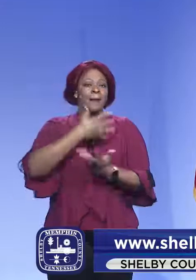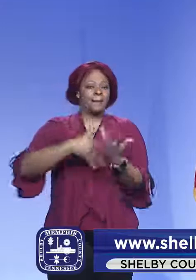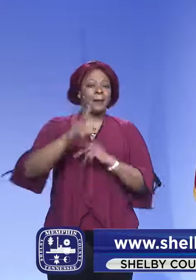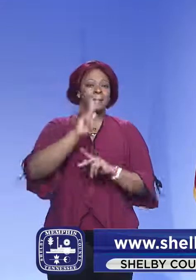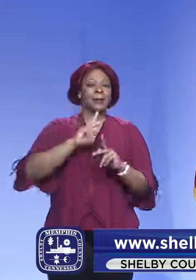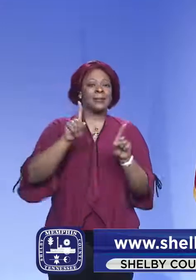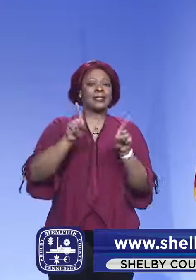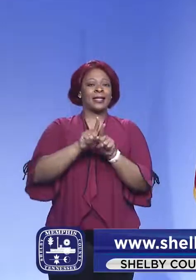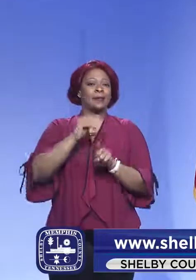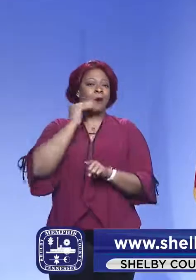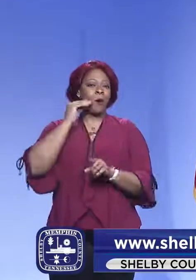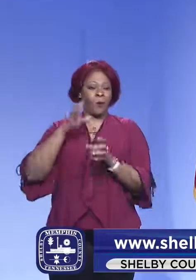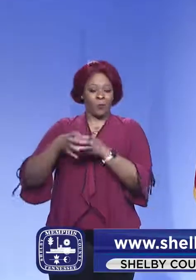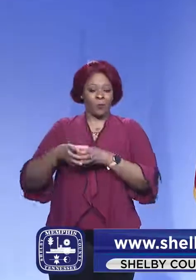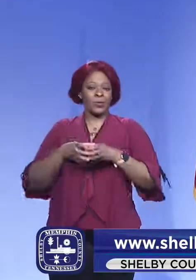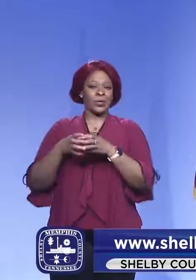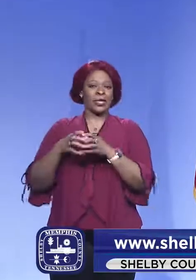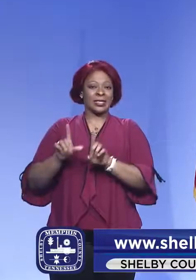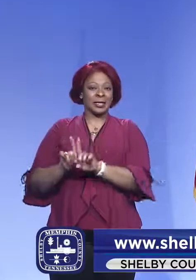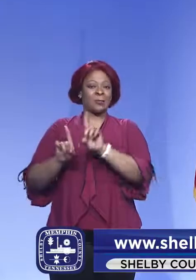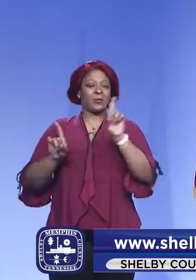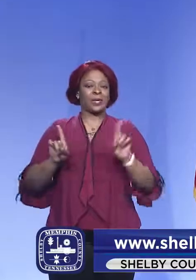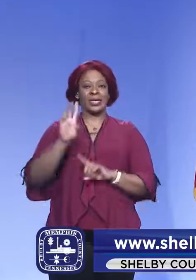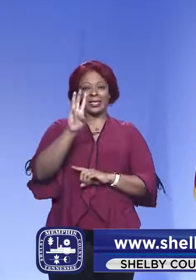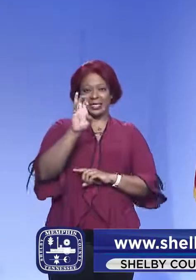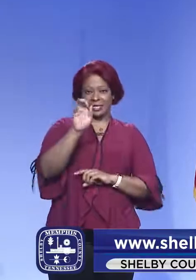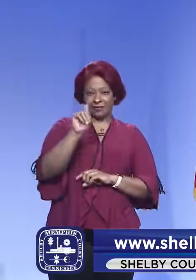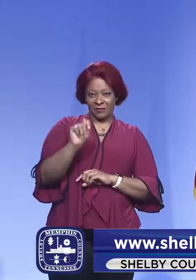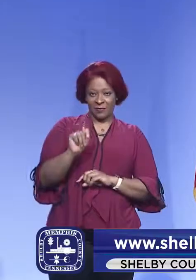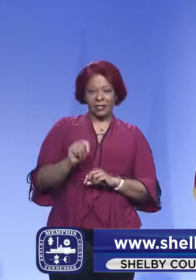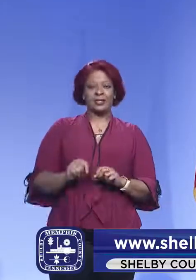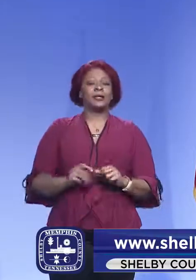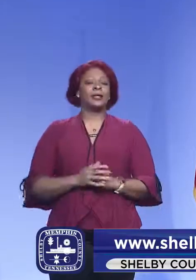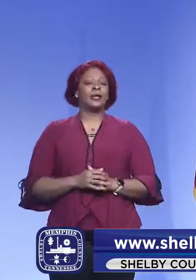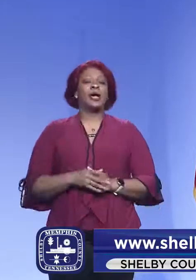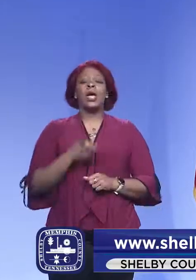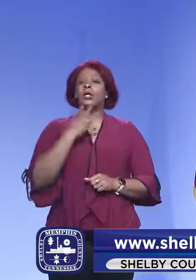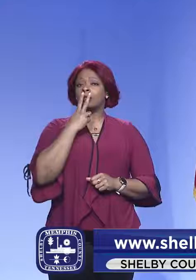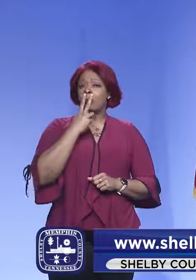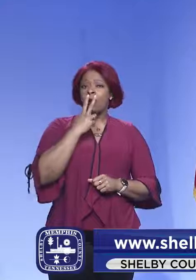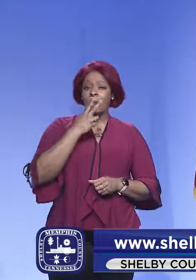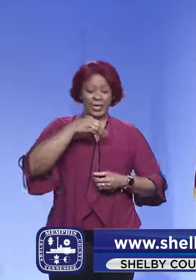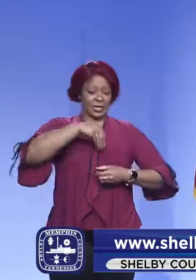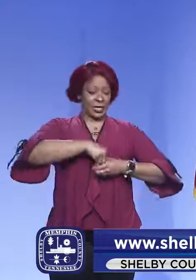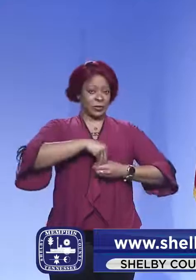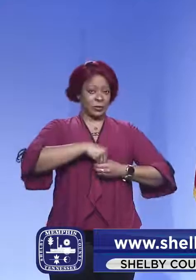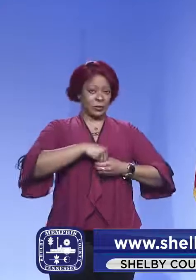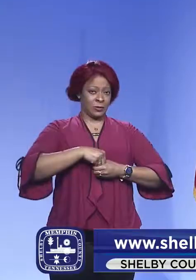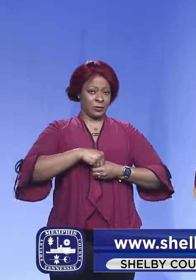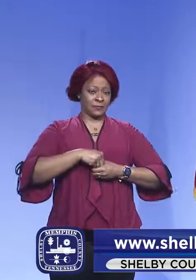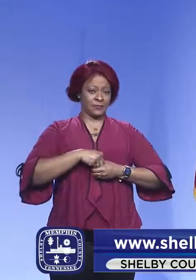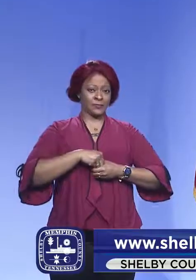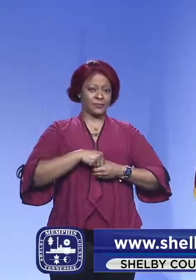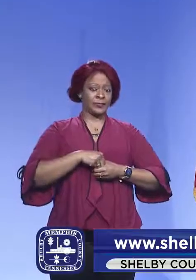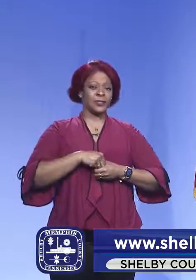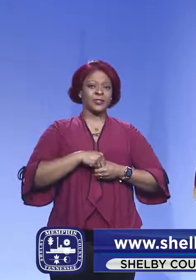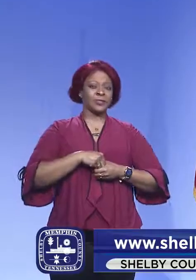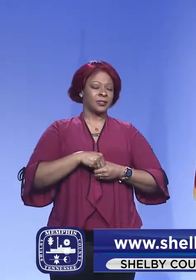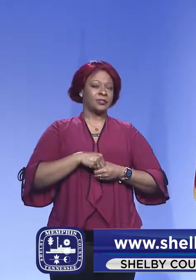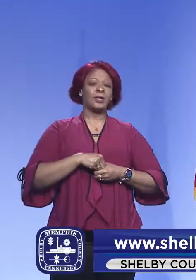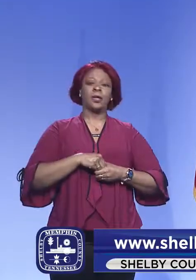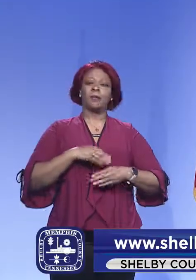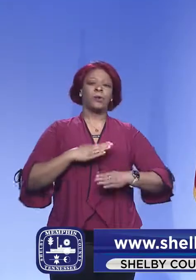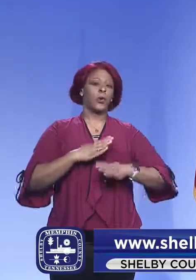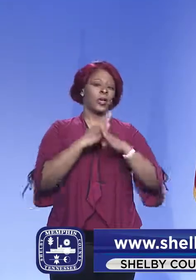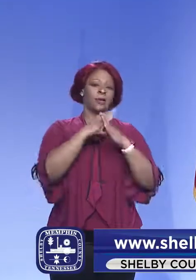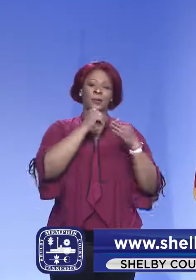same household and they're separated 6 feet apart. Smoking indoors is